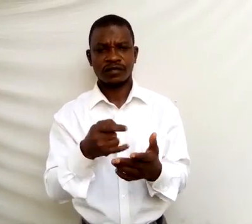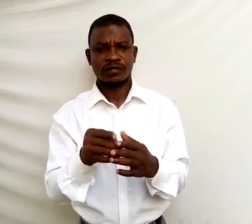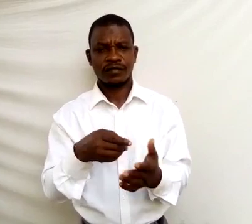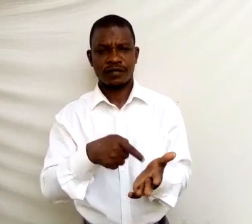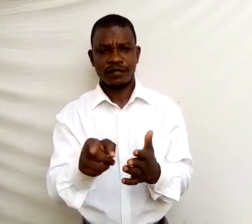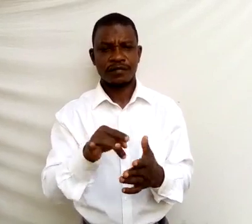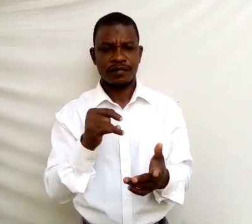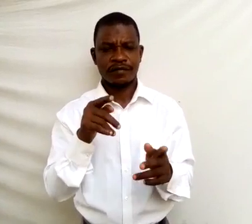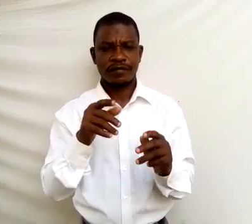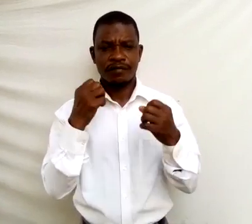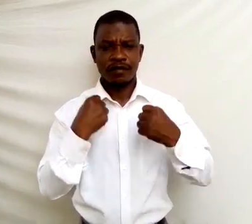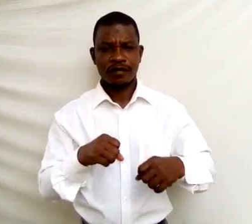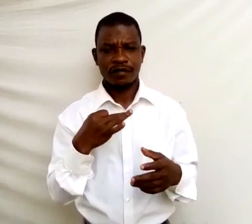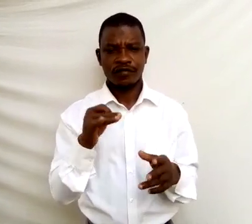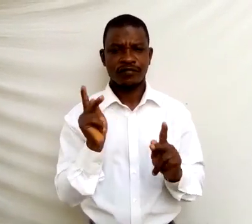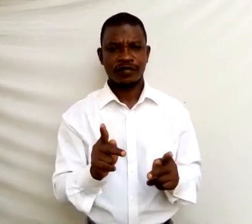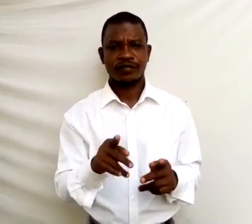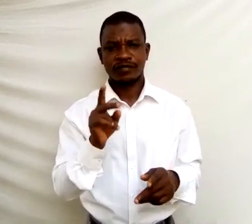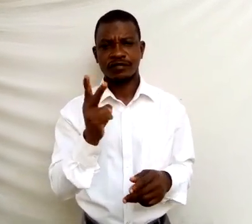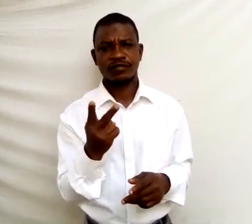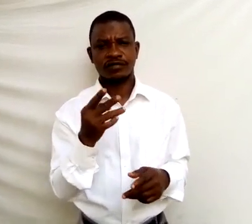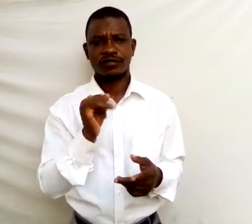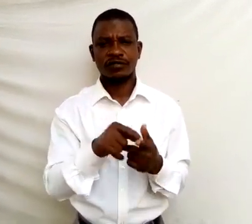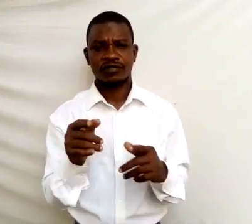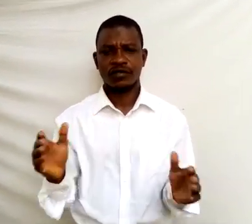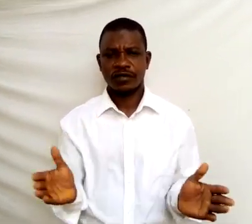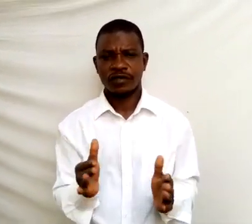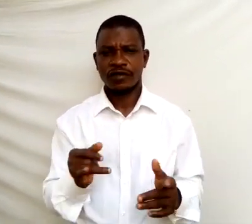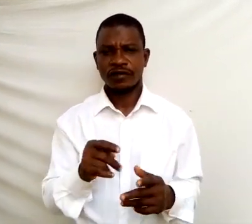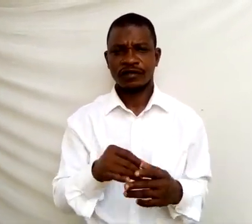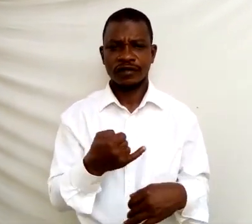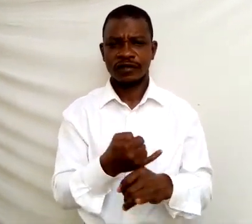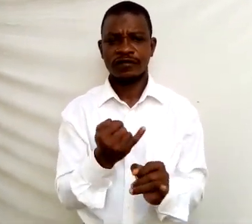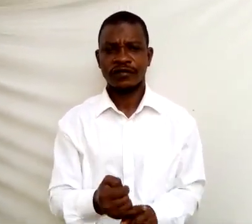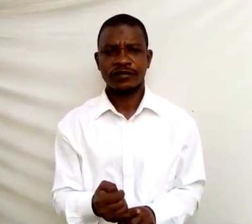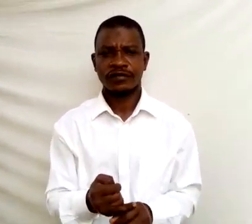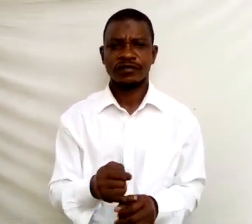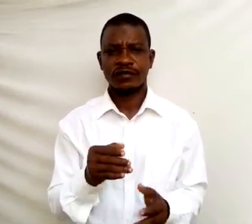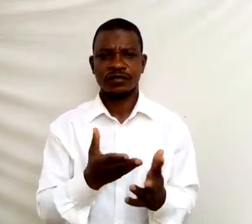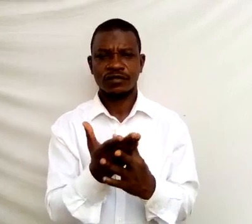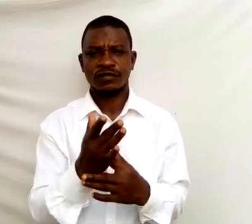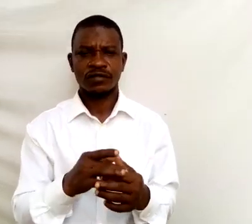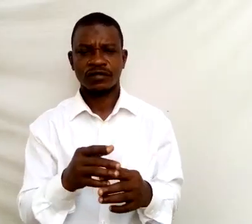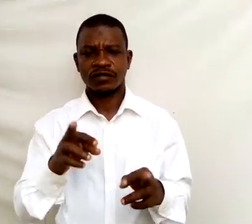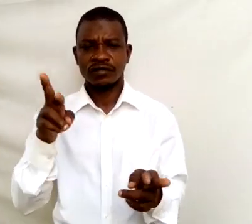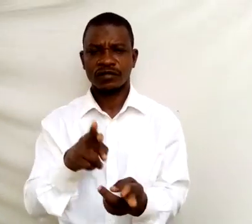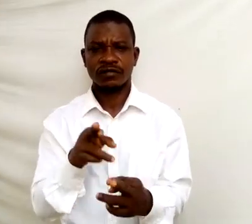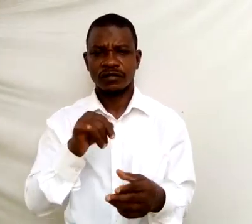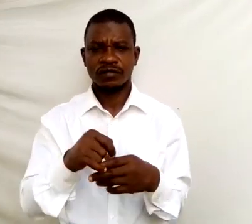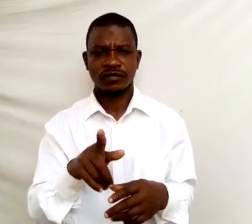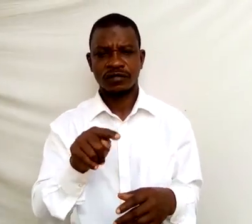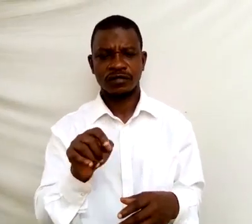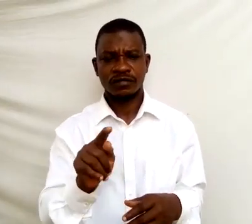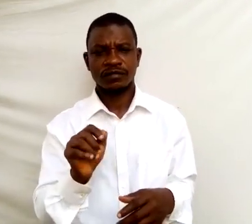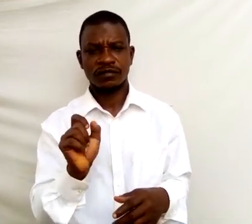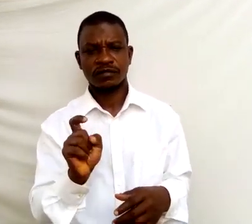people. 2. To encourage investment through the reduction in taxes and